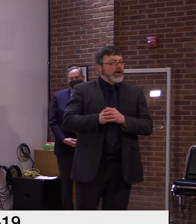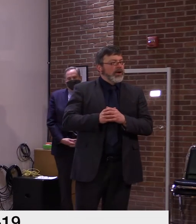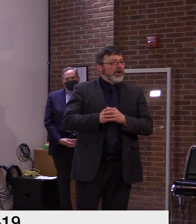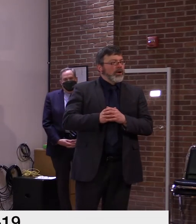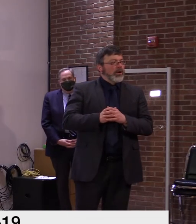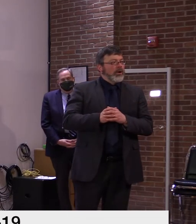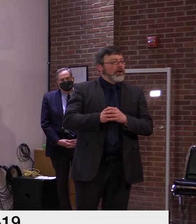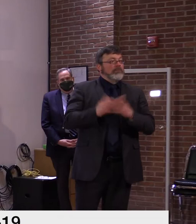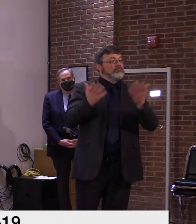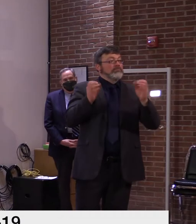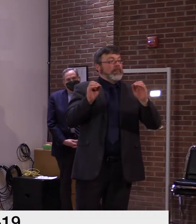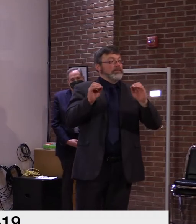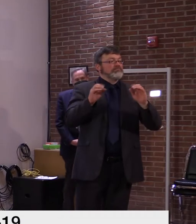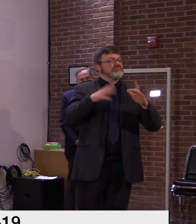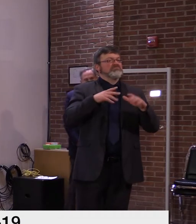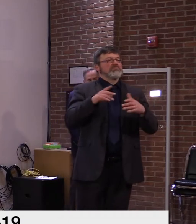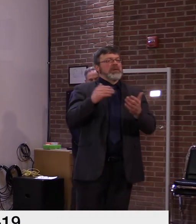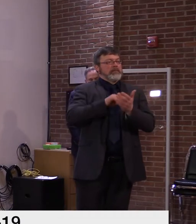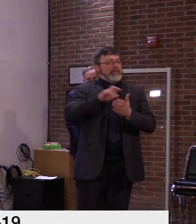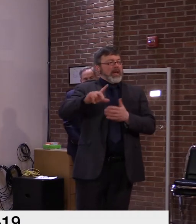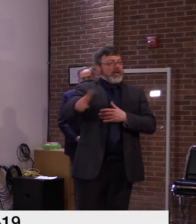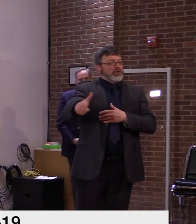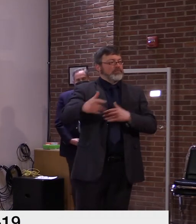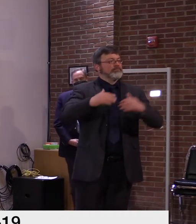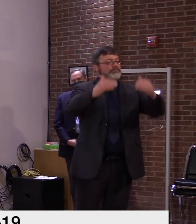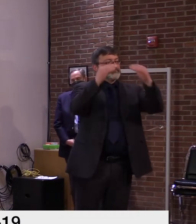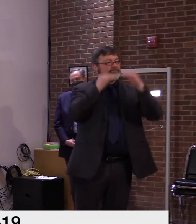All right, we'll try Lisa at the Valley Reporter.